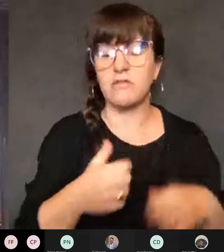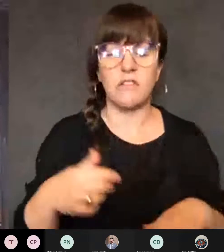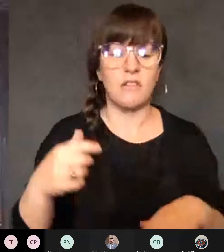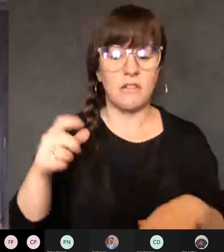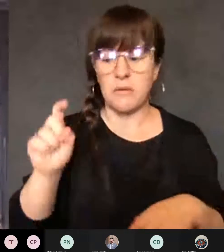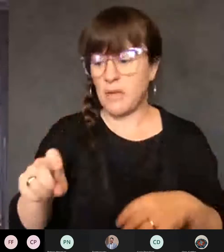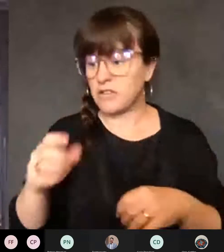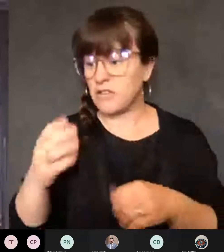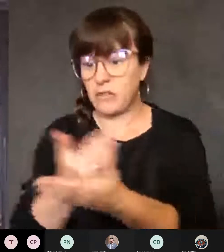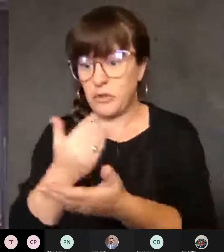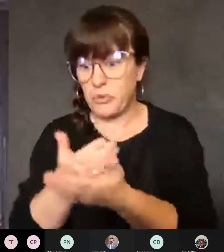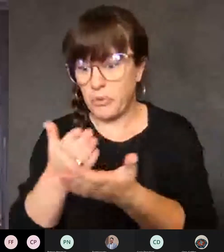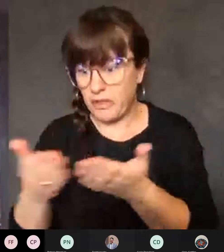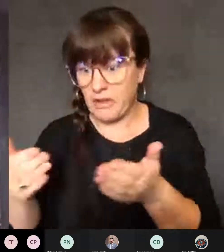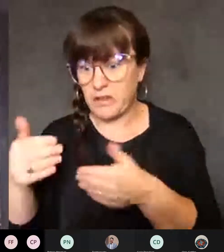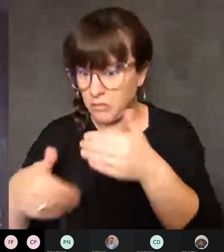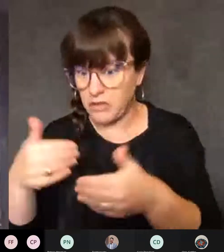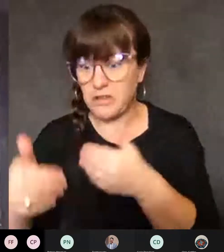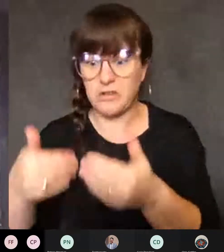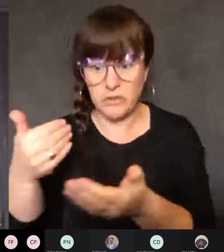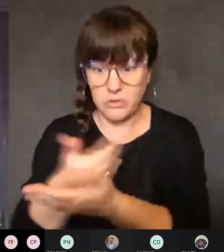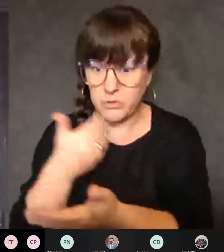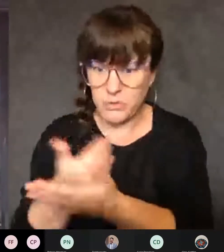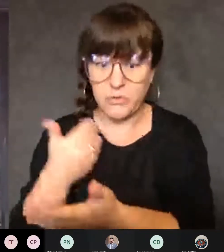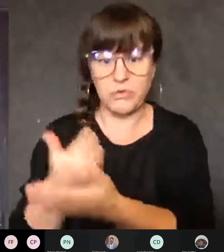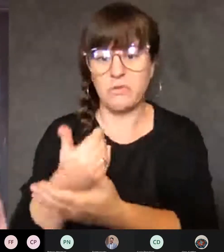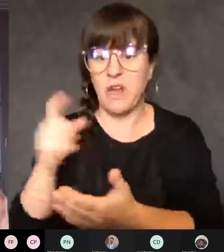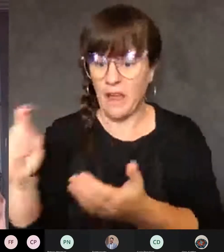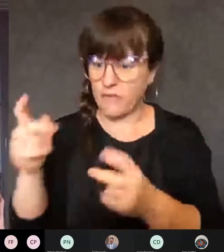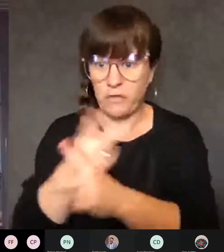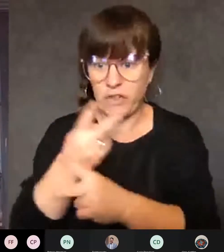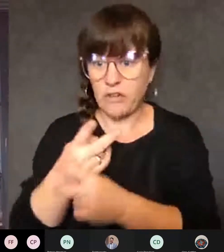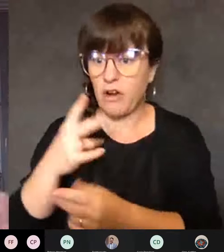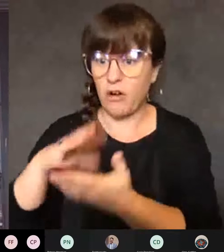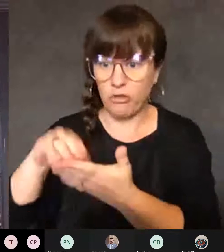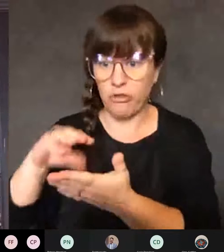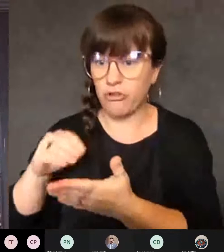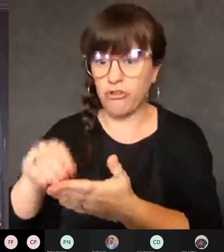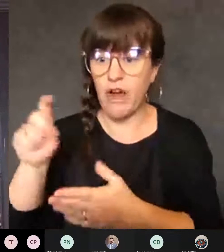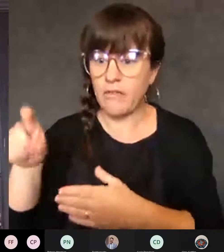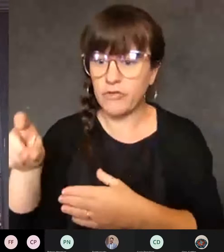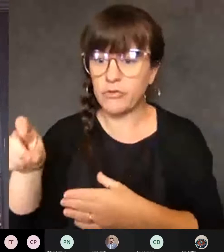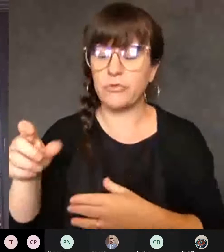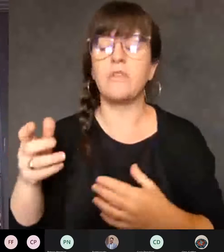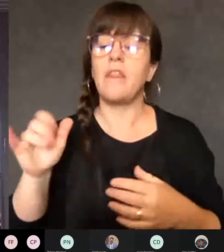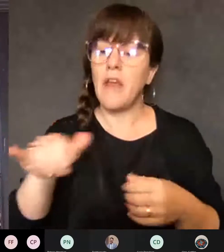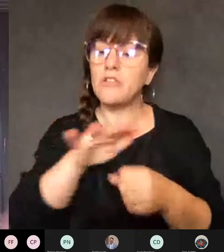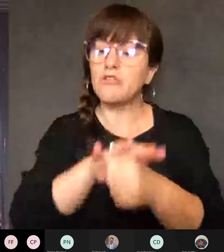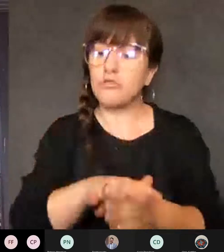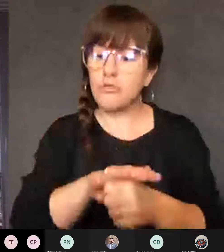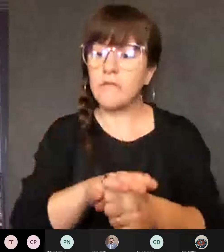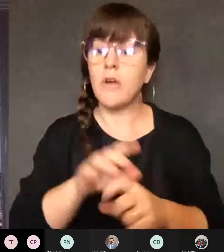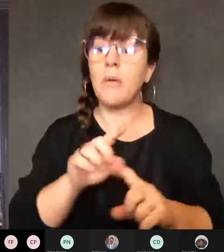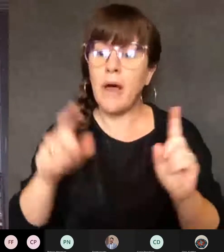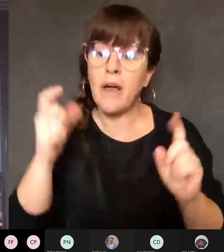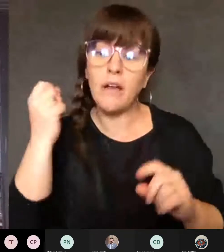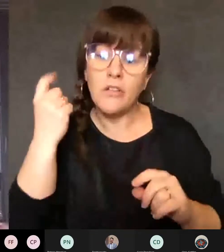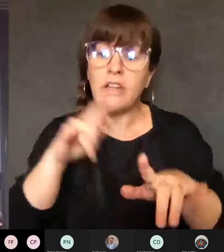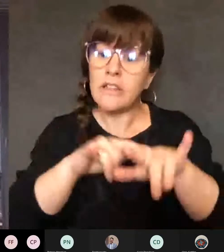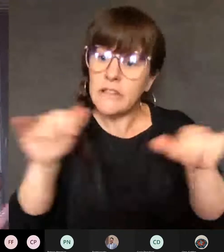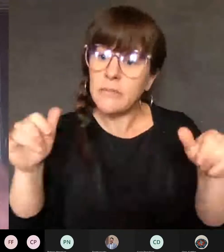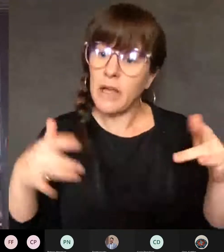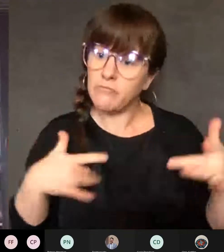and we'll have to get used to new ways of doing things, and that's stressful and exciting. So I understand